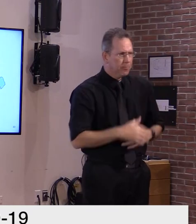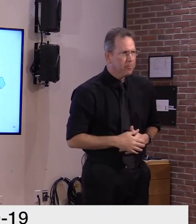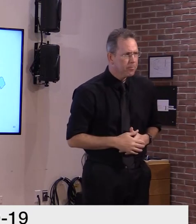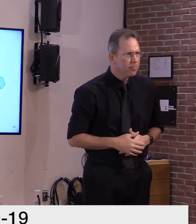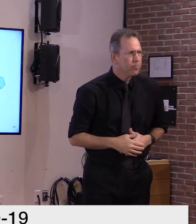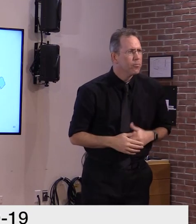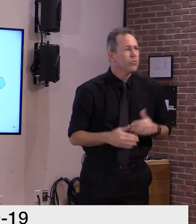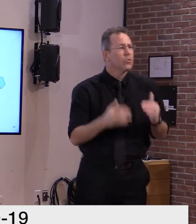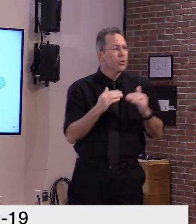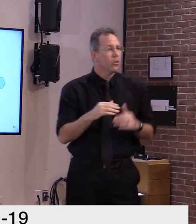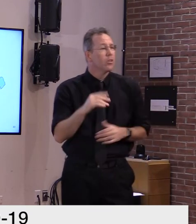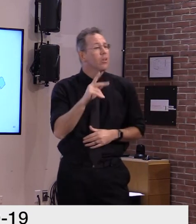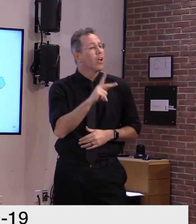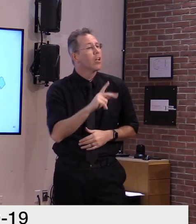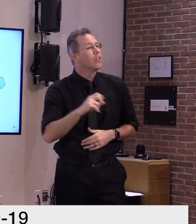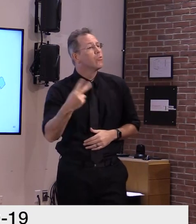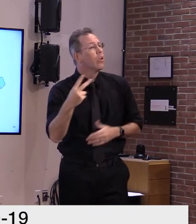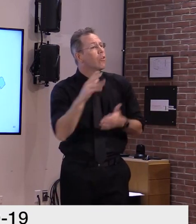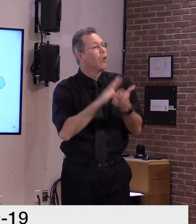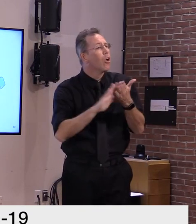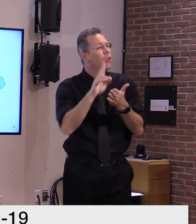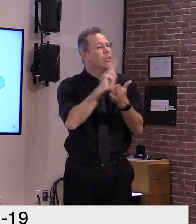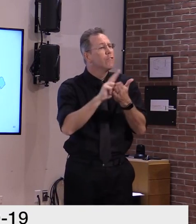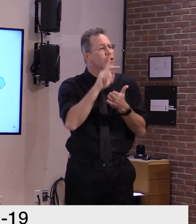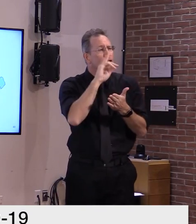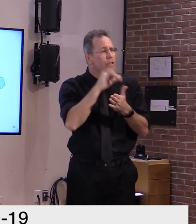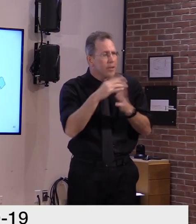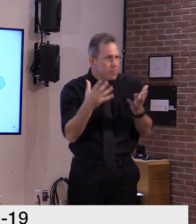that Vermont added about 14 cases to its